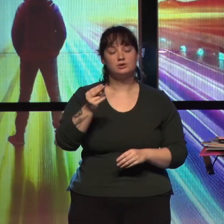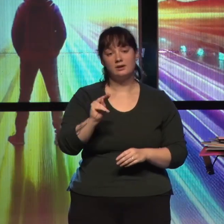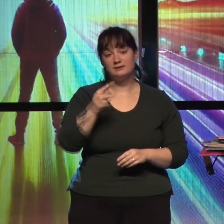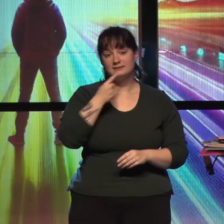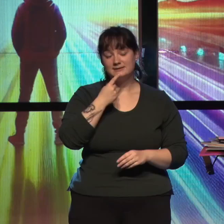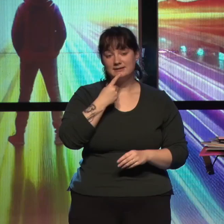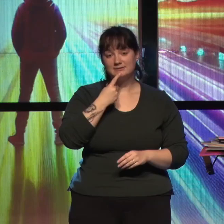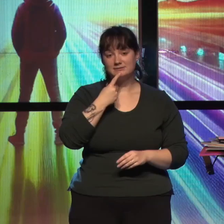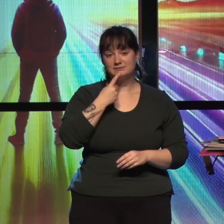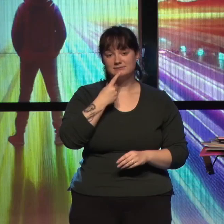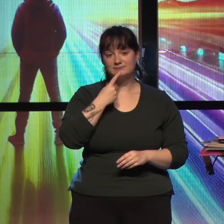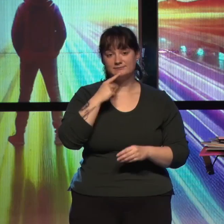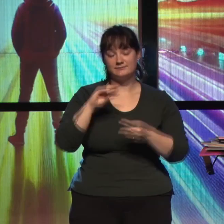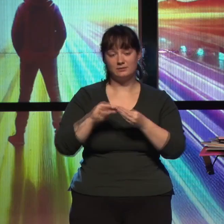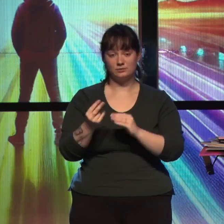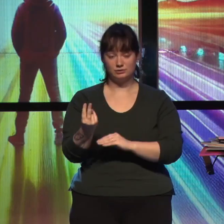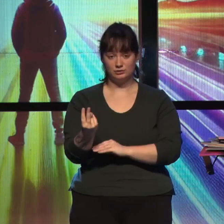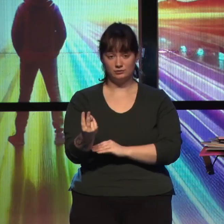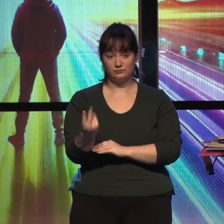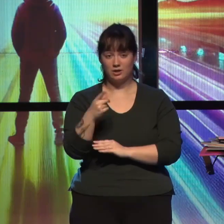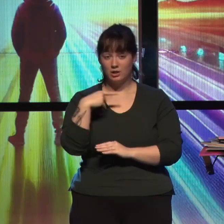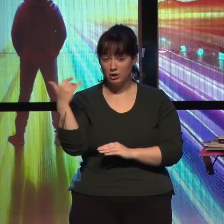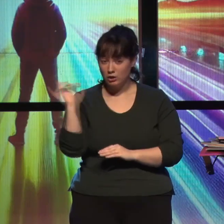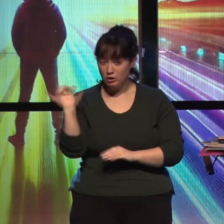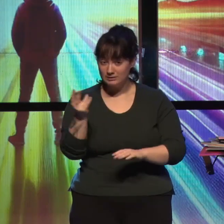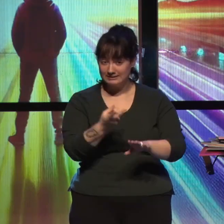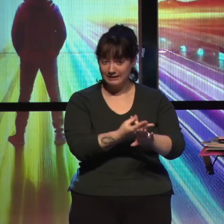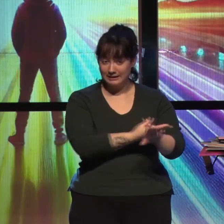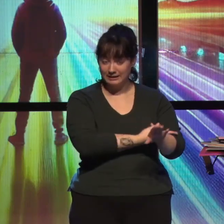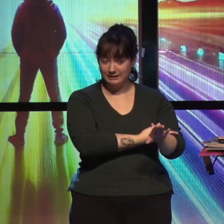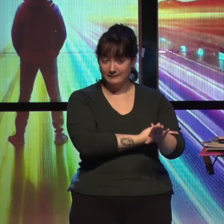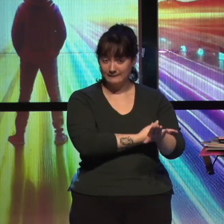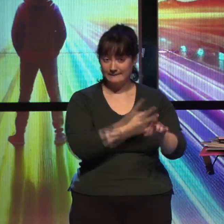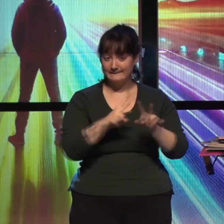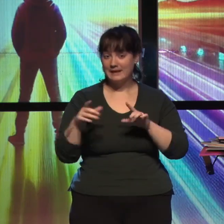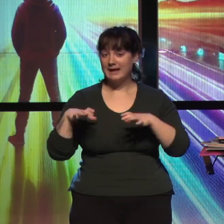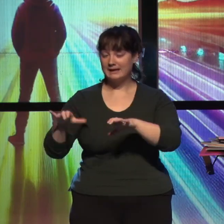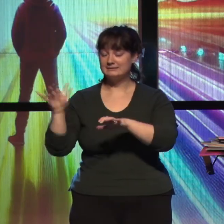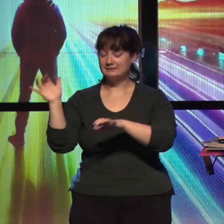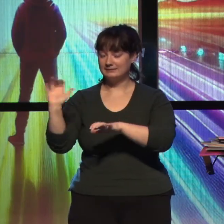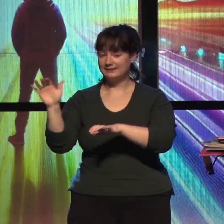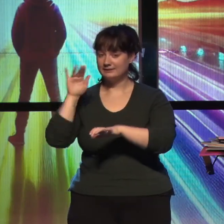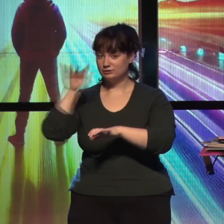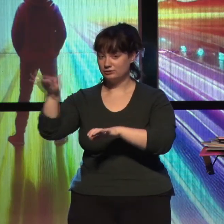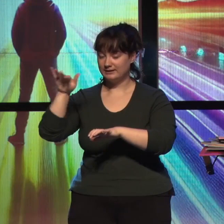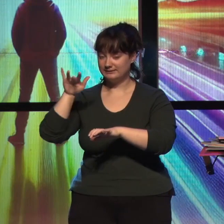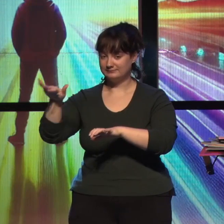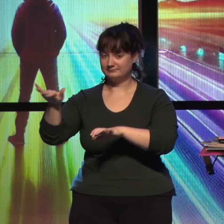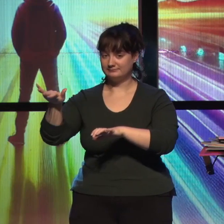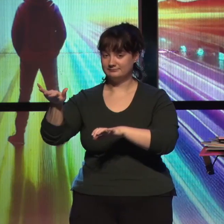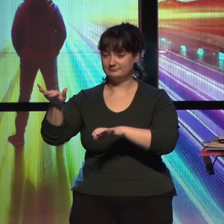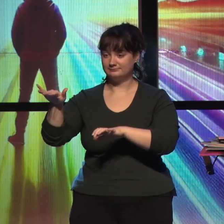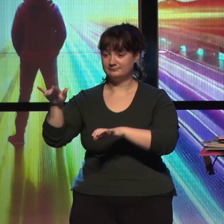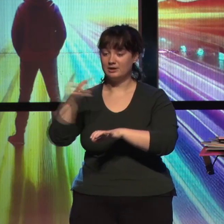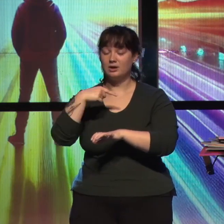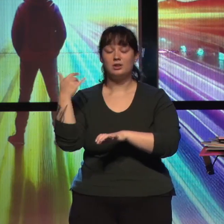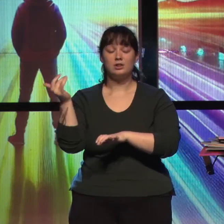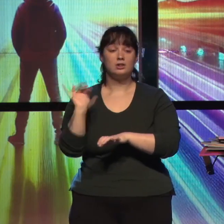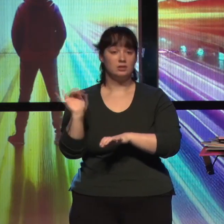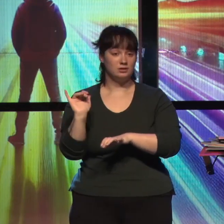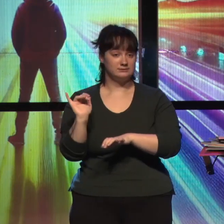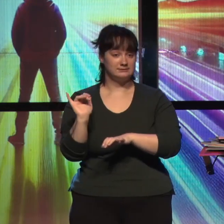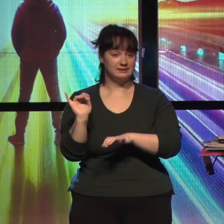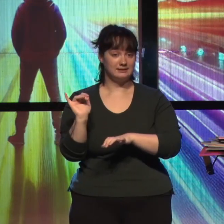the wild thing too looks like the lamb, but acts like the dragon. Looks like the lamb, acts.